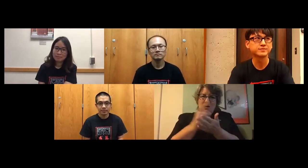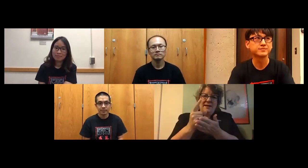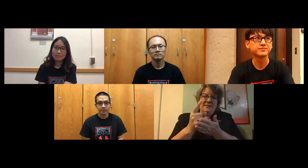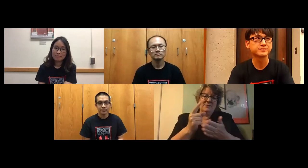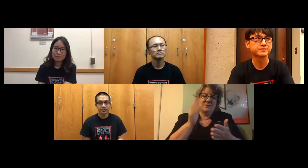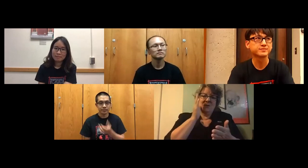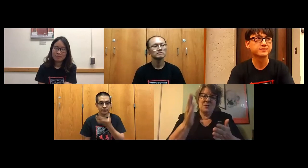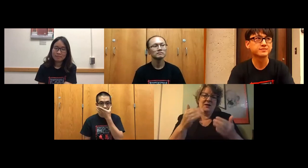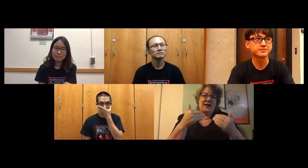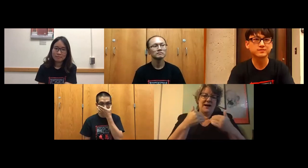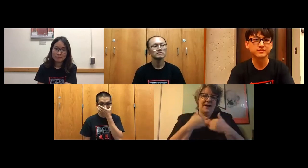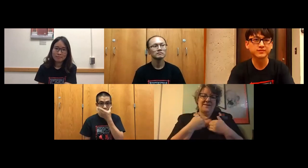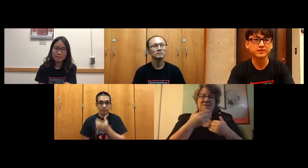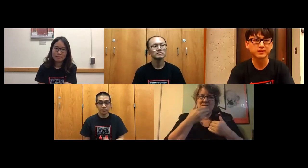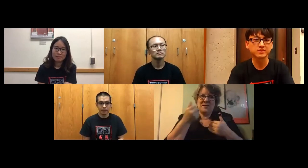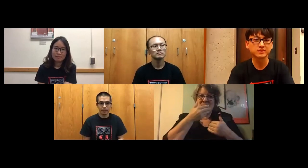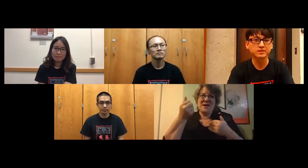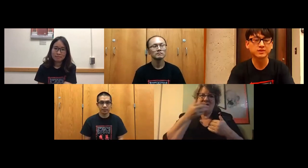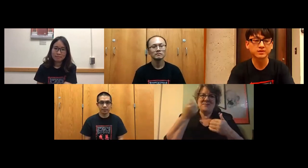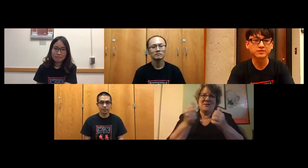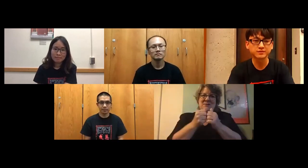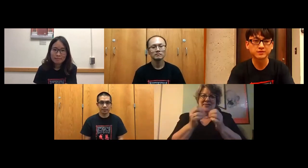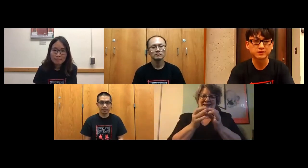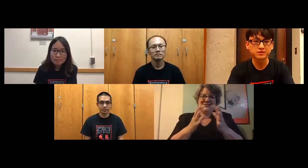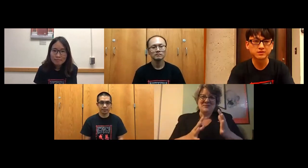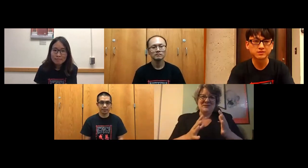become better and better with the interpreters in China.